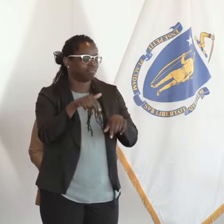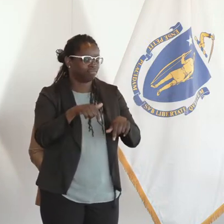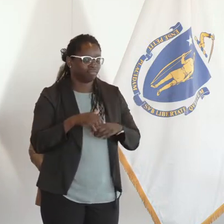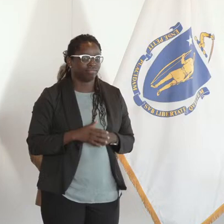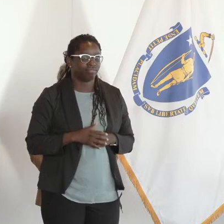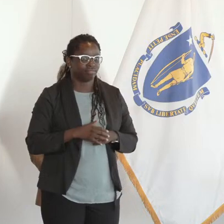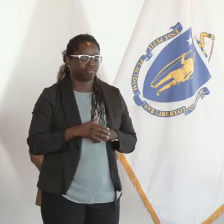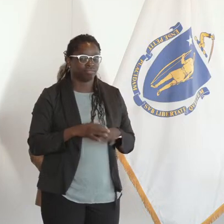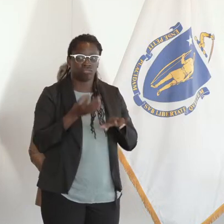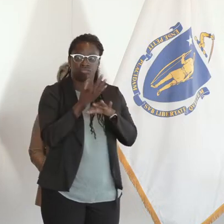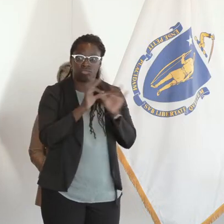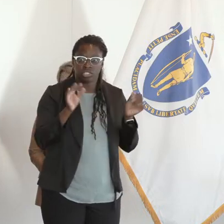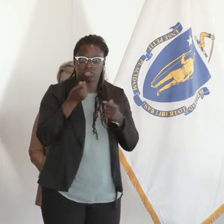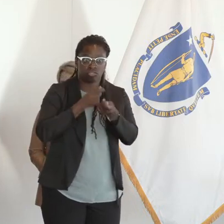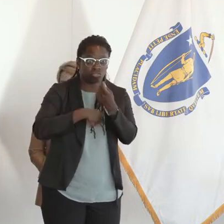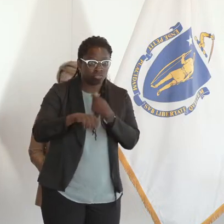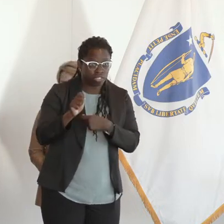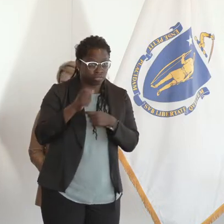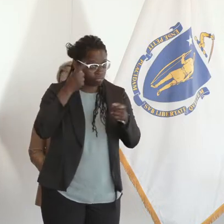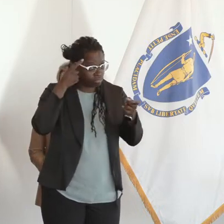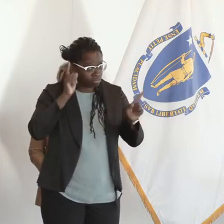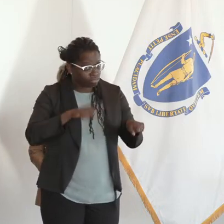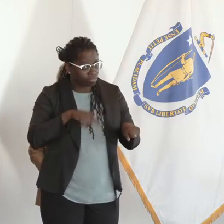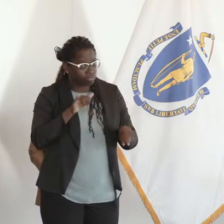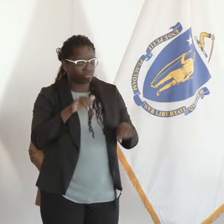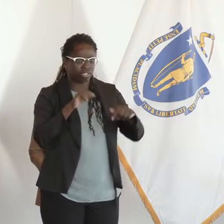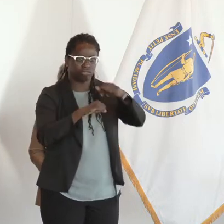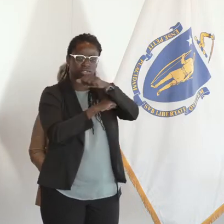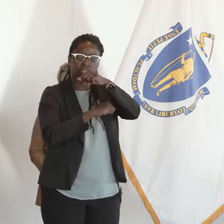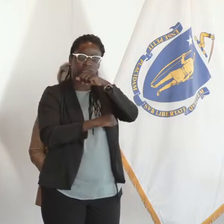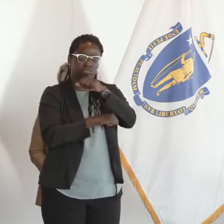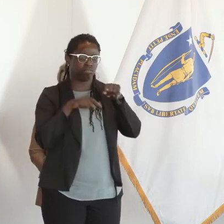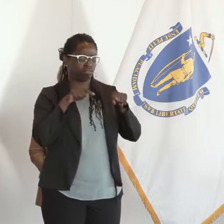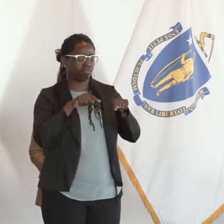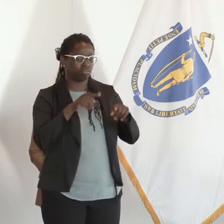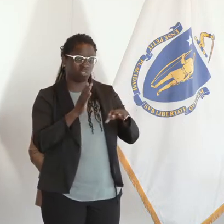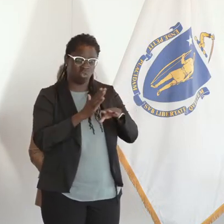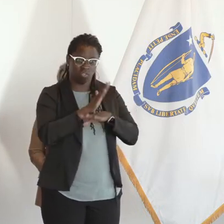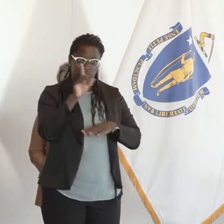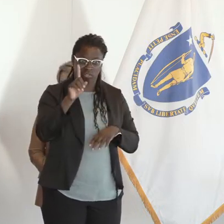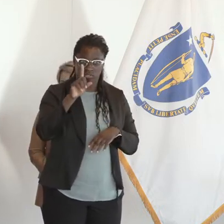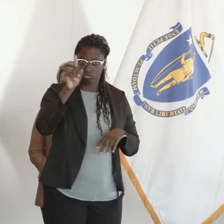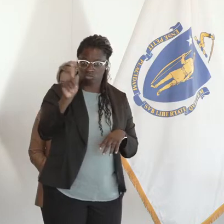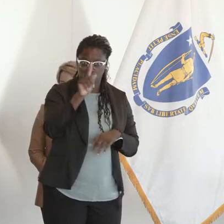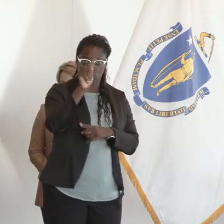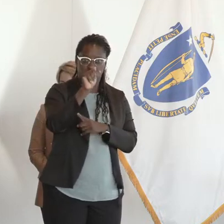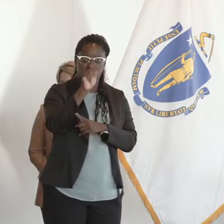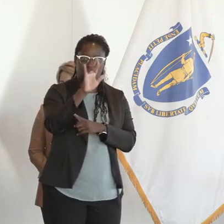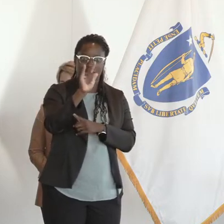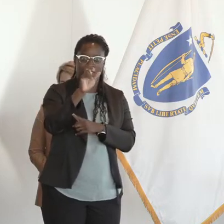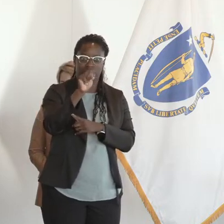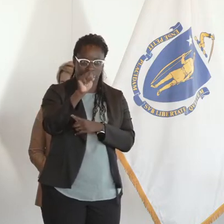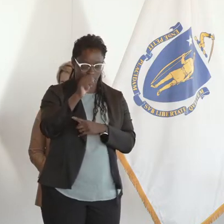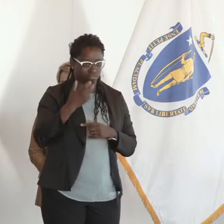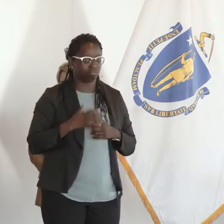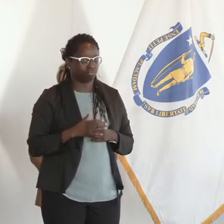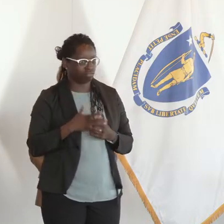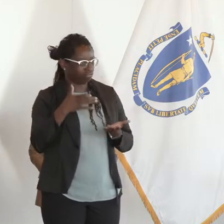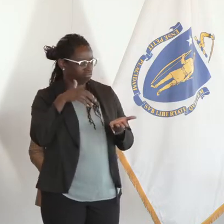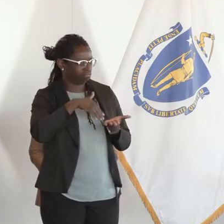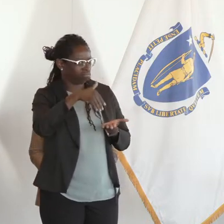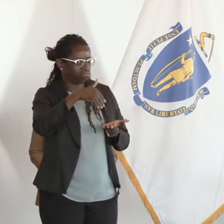are the foundation of over $1 trillion in annual cross-border trade and investment,